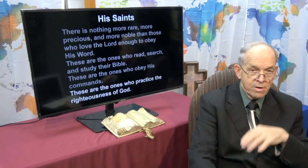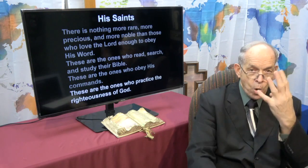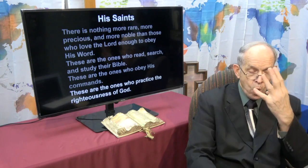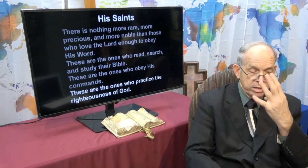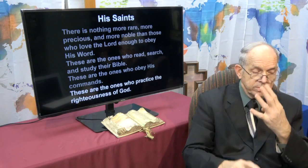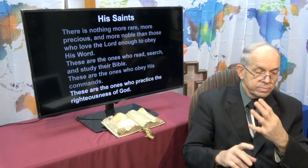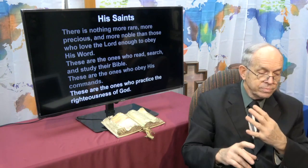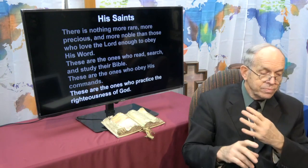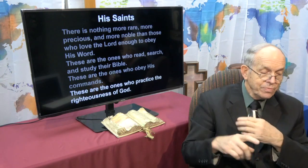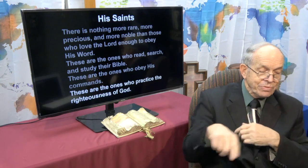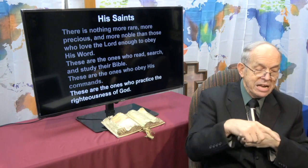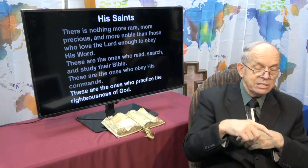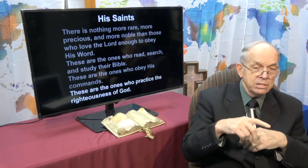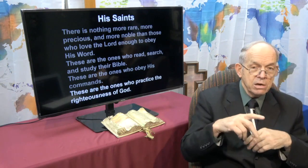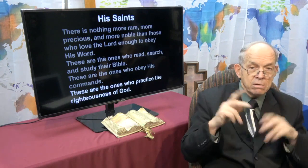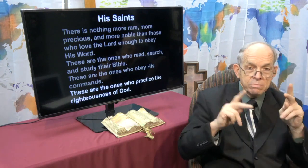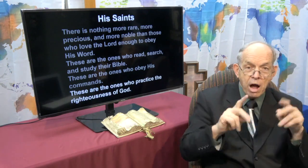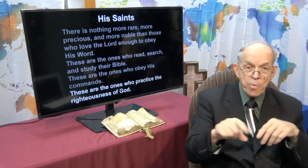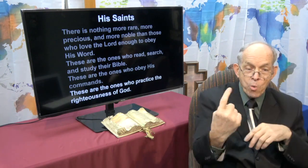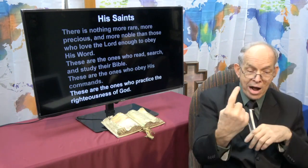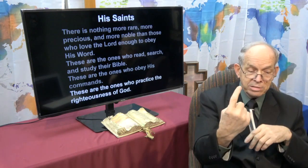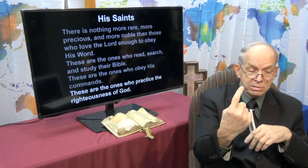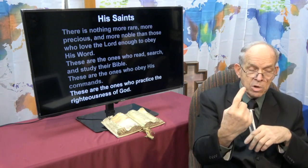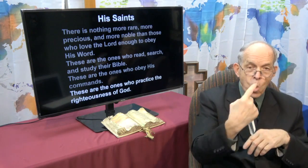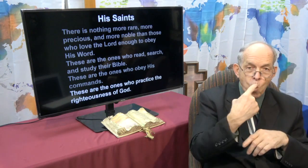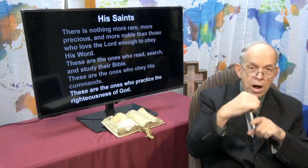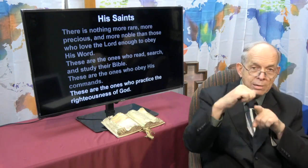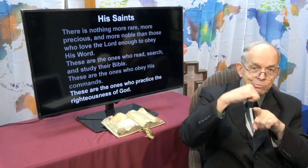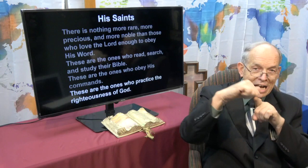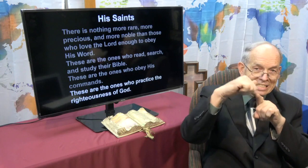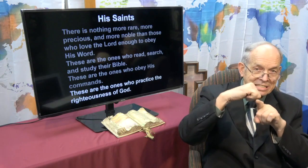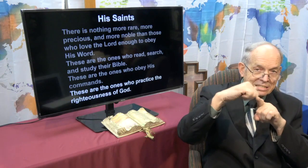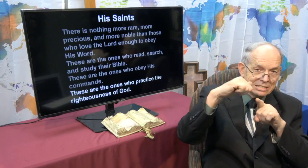For these are the ones who